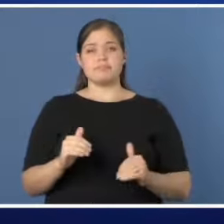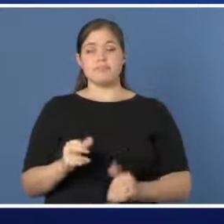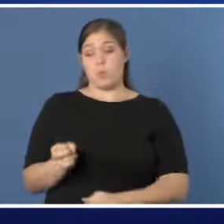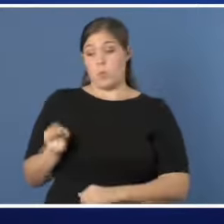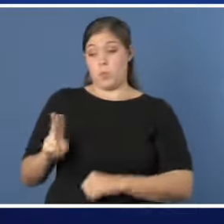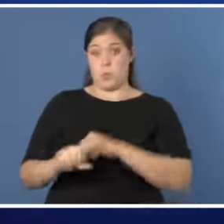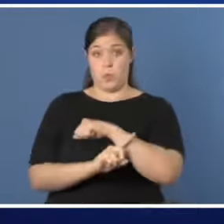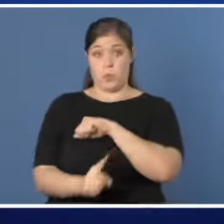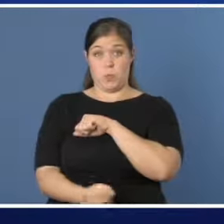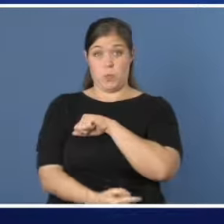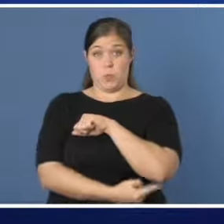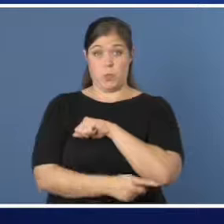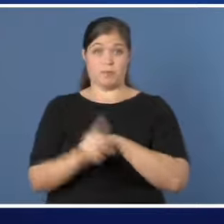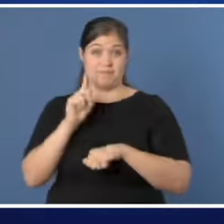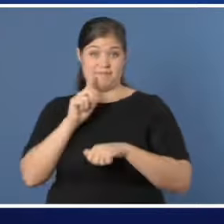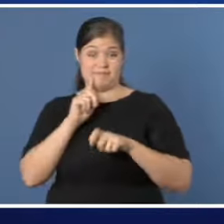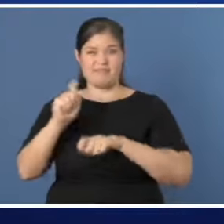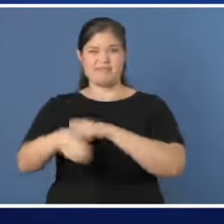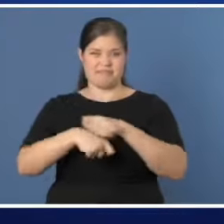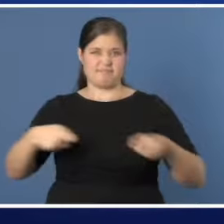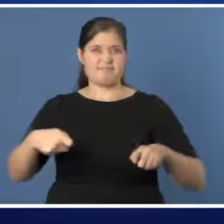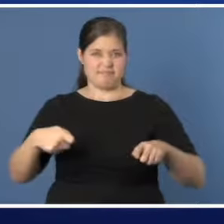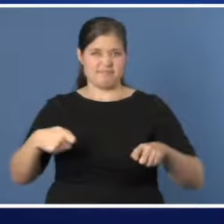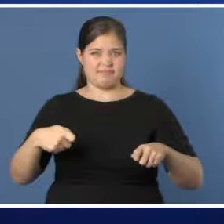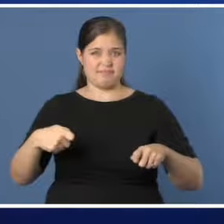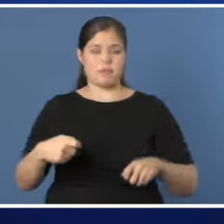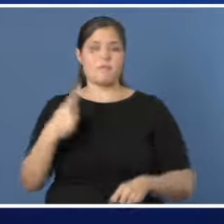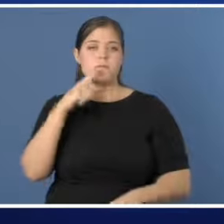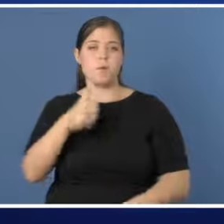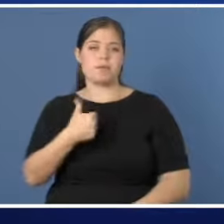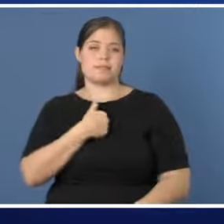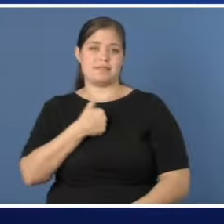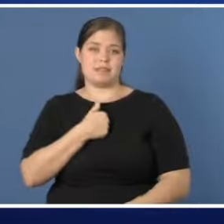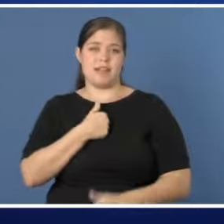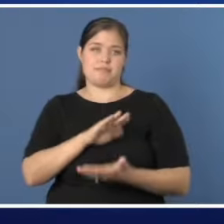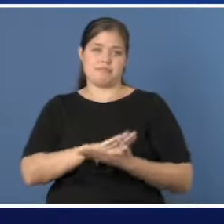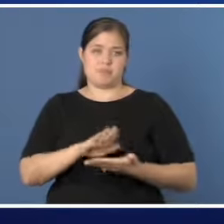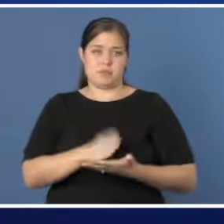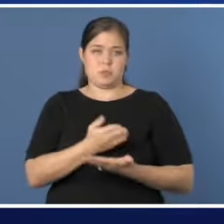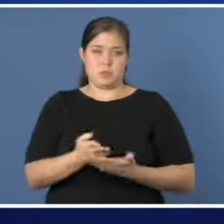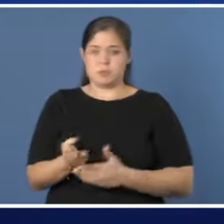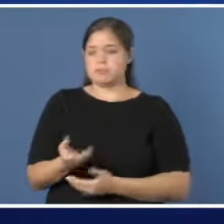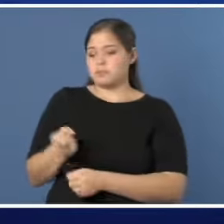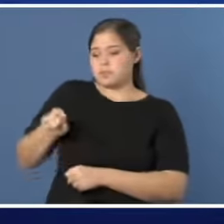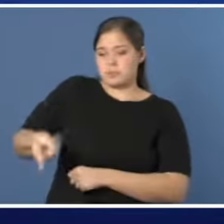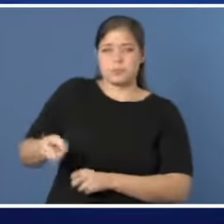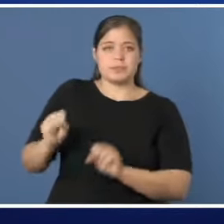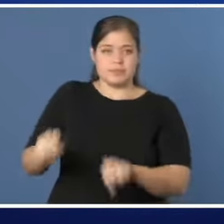plastic garbage bags, ties for personal sanitation use,